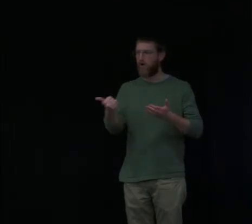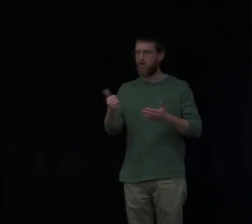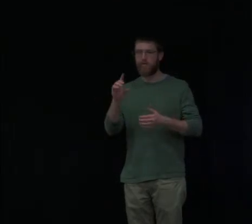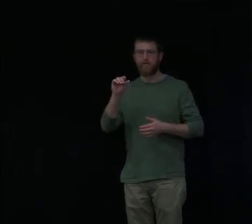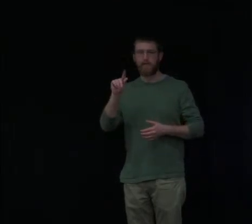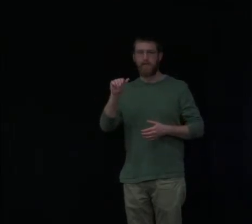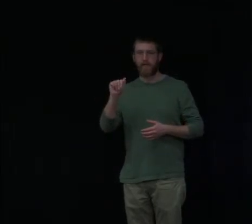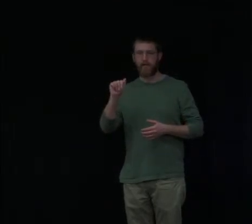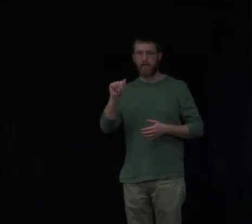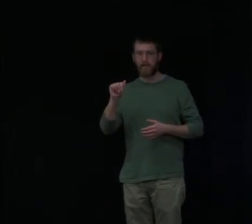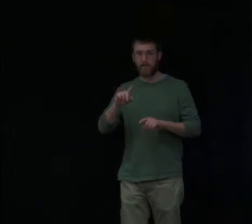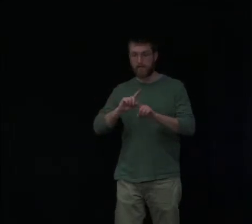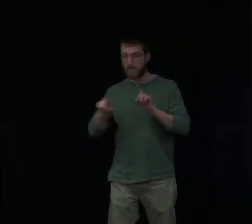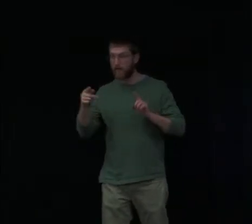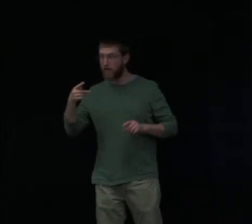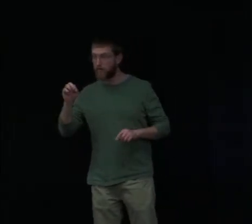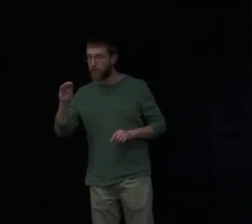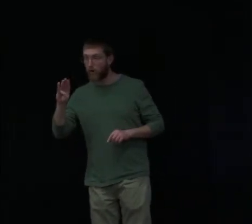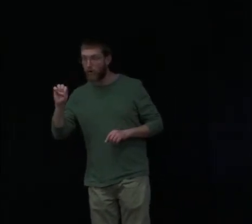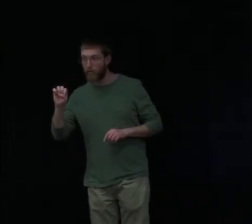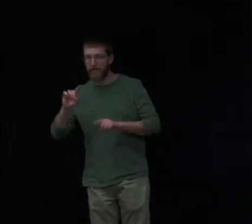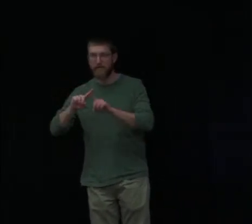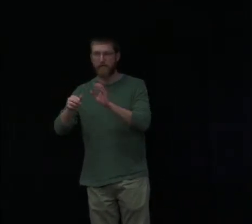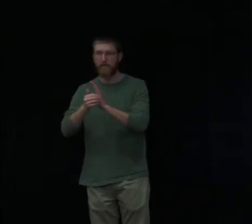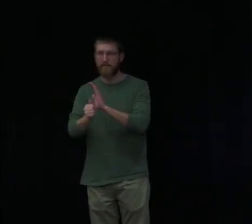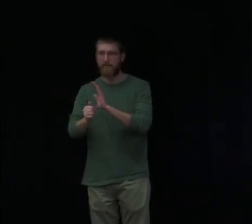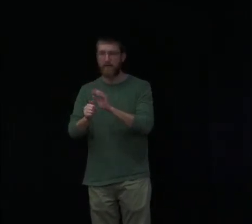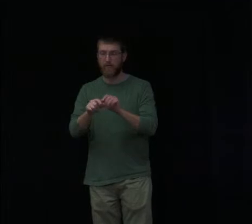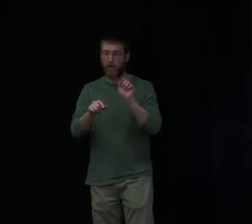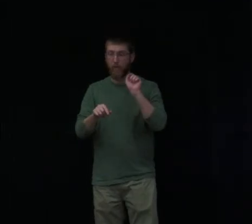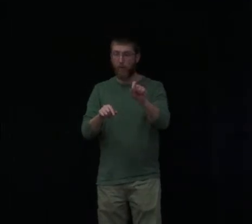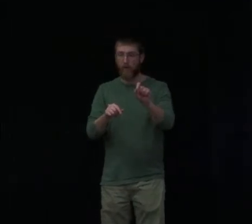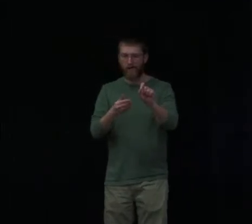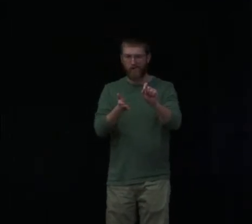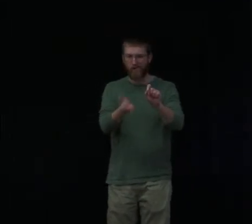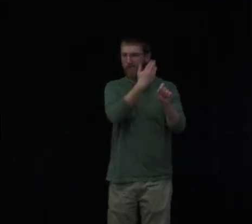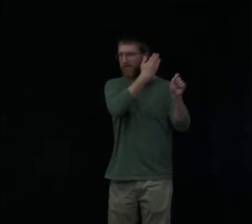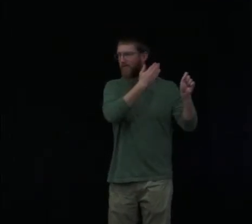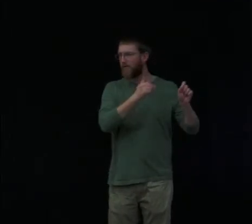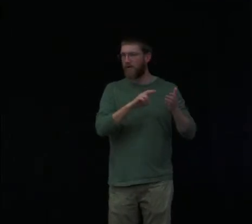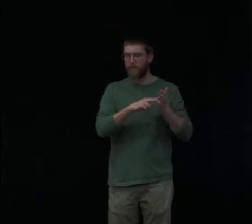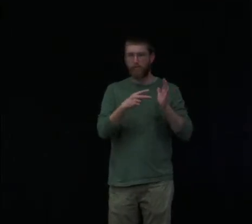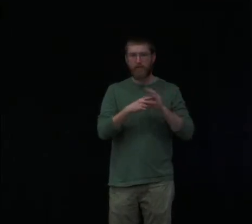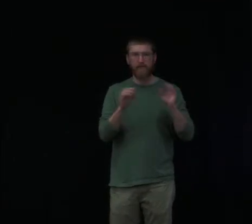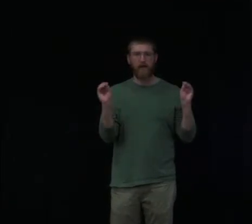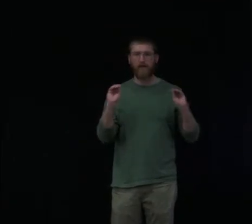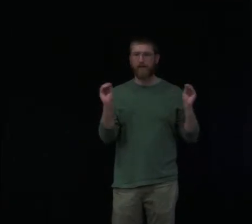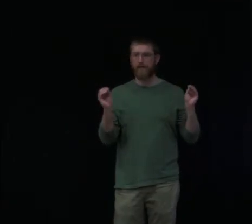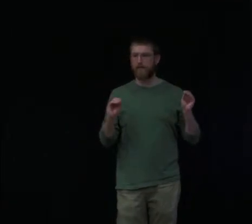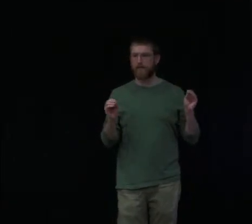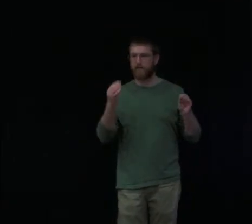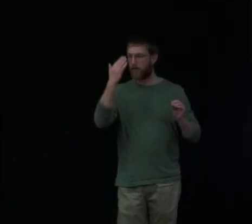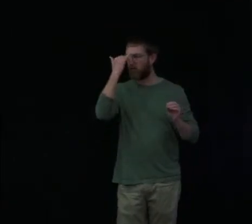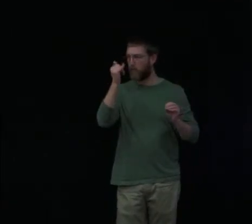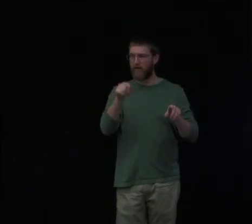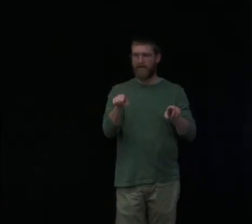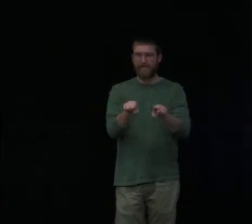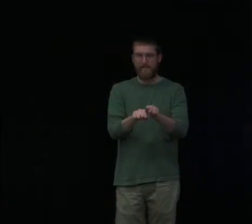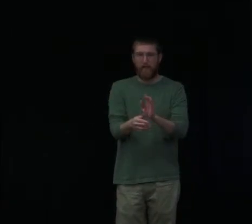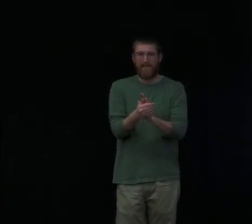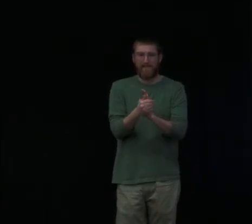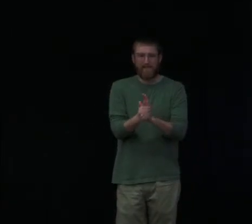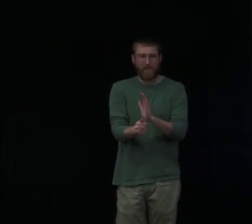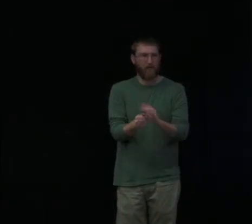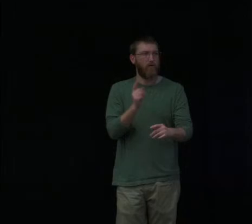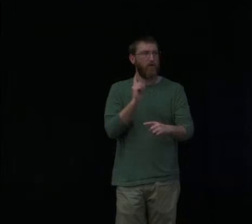used a different probe, you're focused on a different skill, that data point is meaningless. That's why we have to have the same skill and the